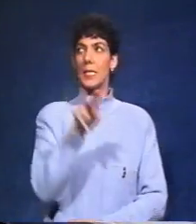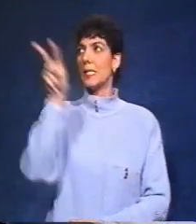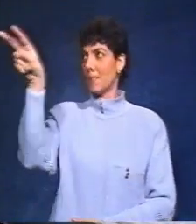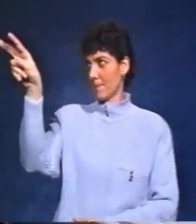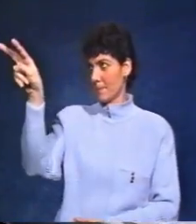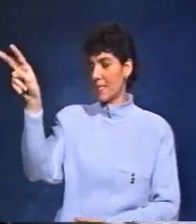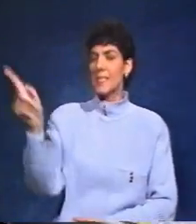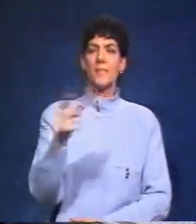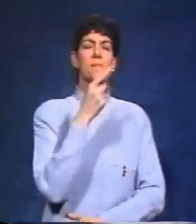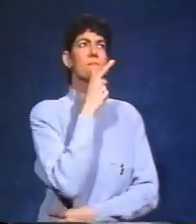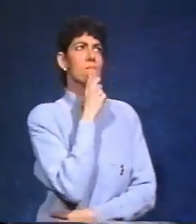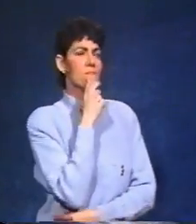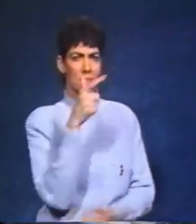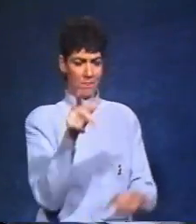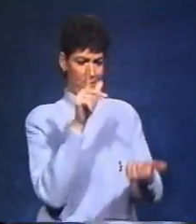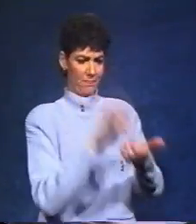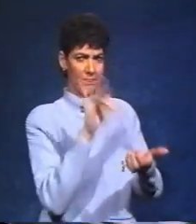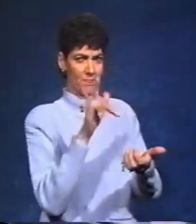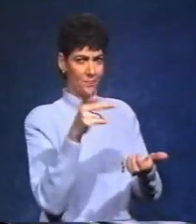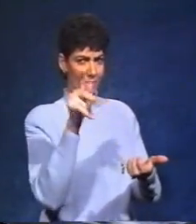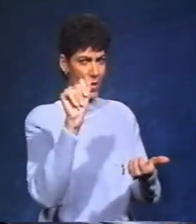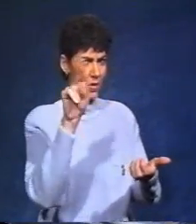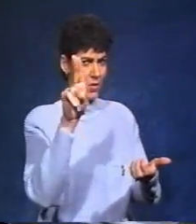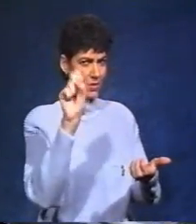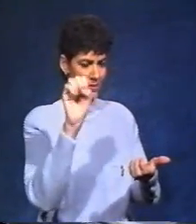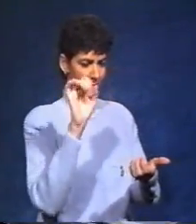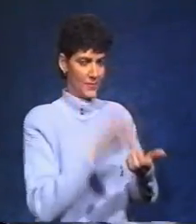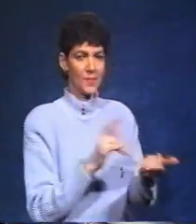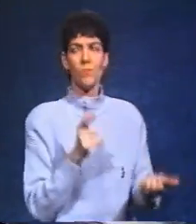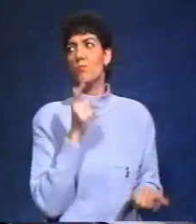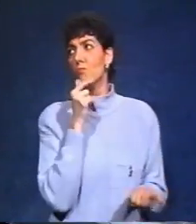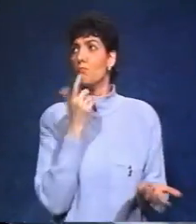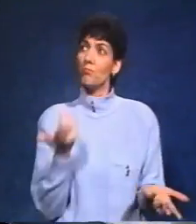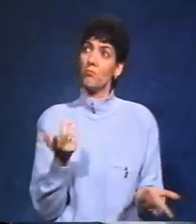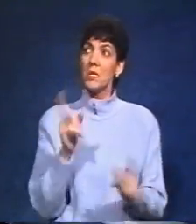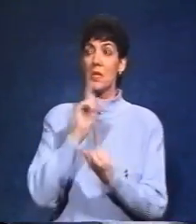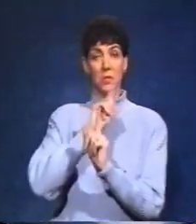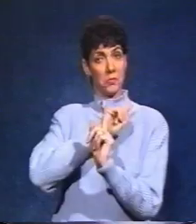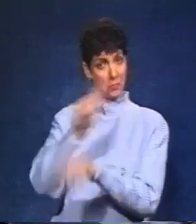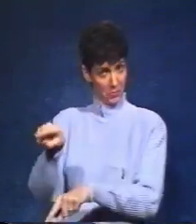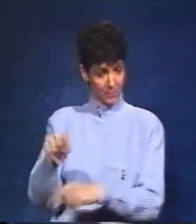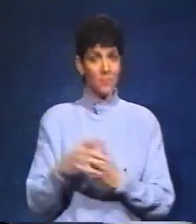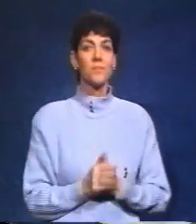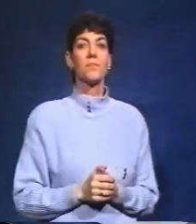questions. After each, pause the VCR and try to sign an appropriate answer.